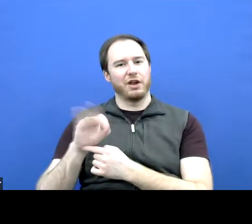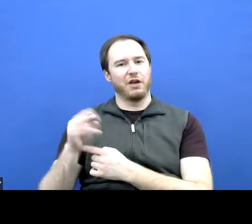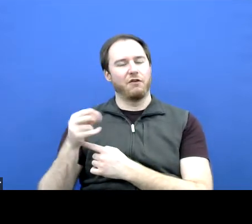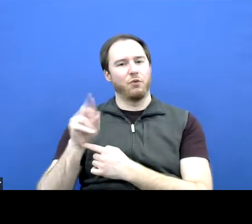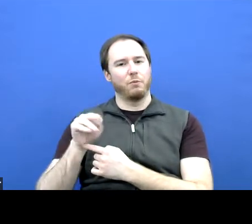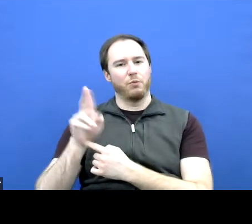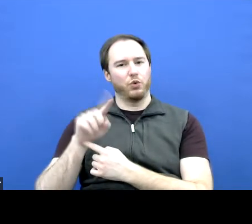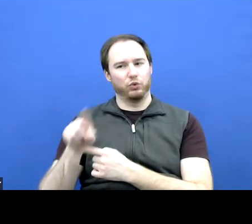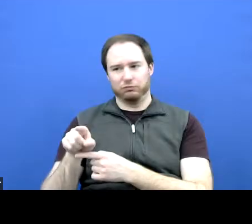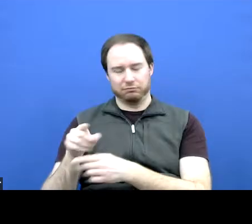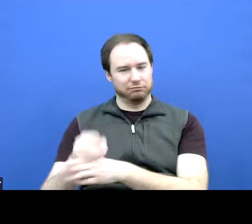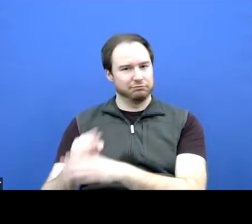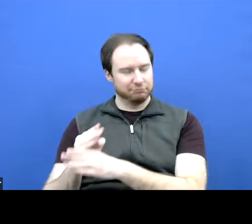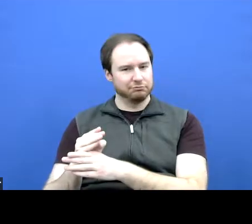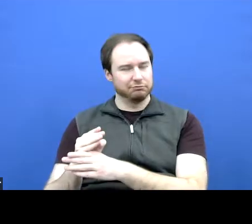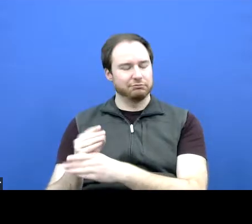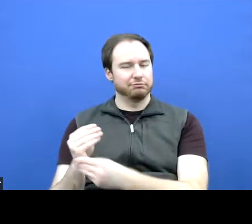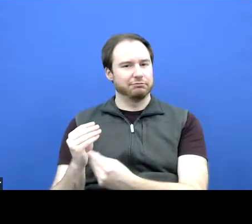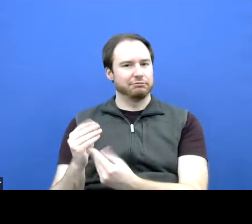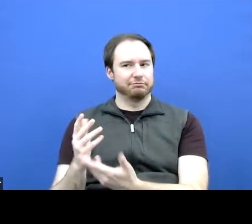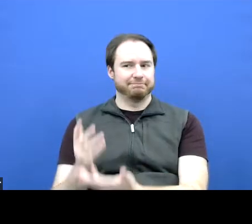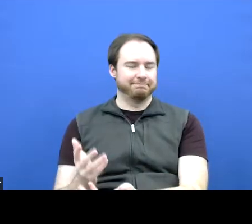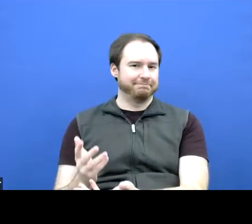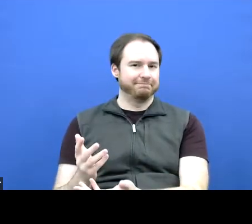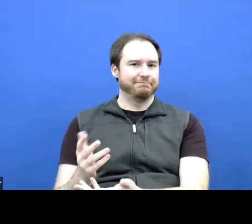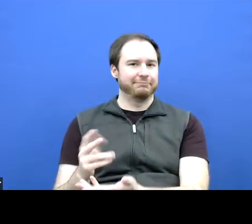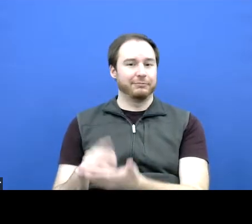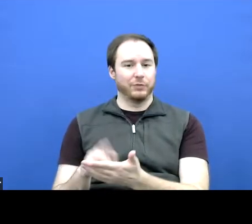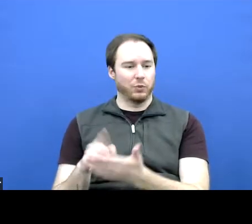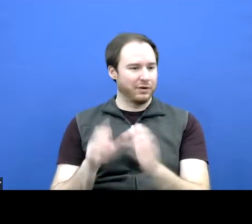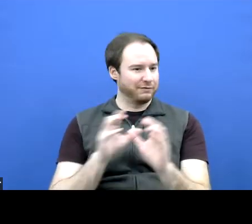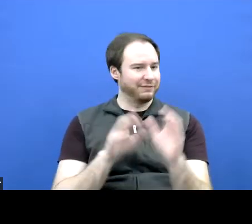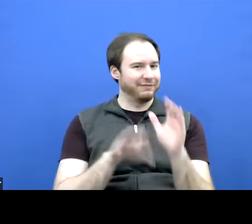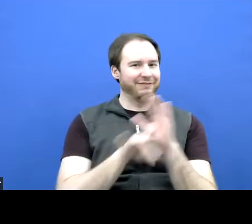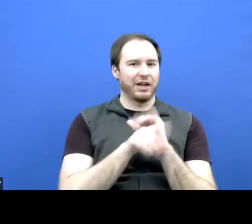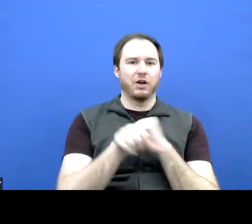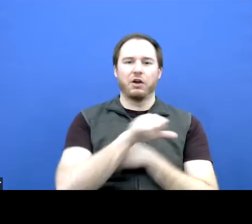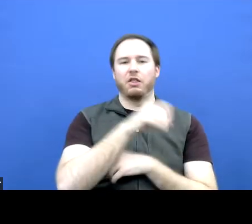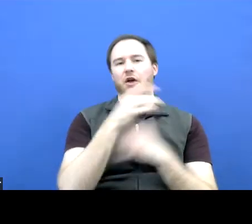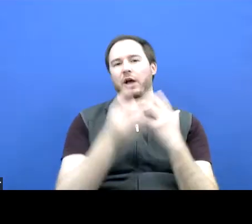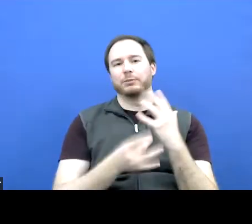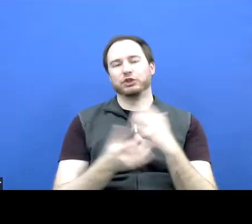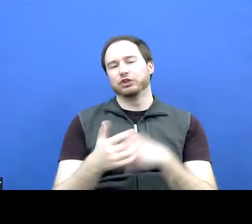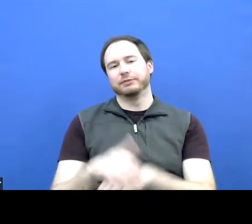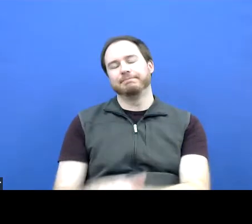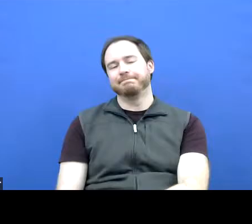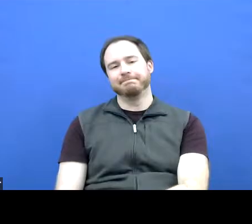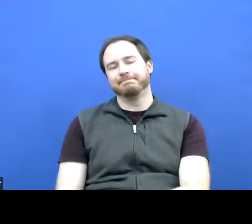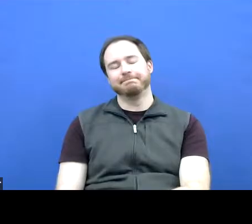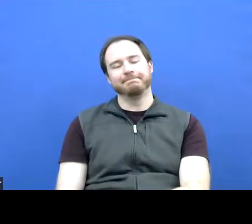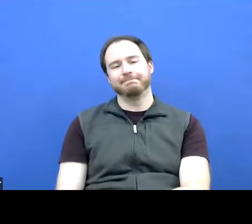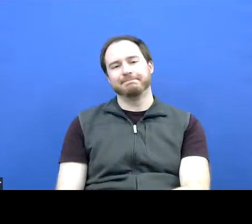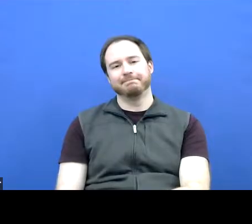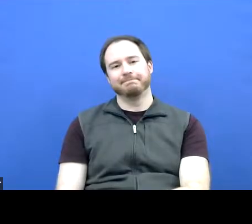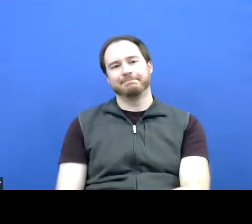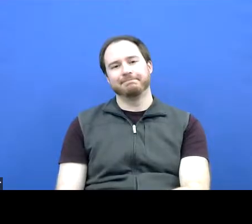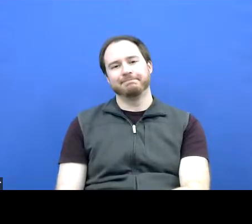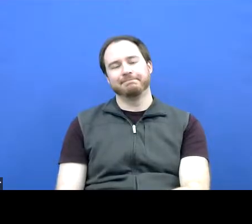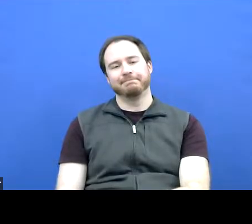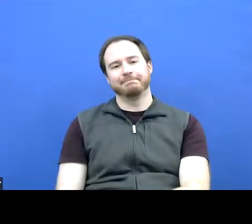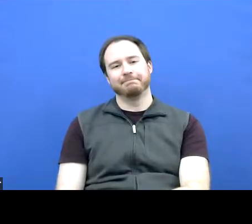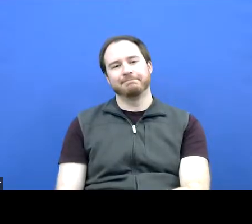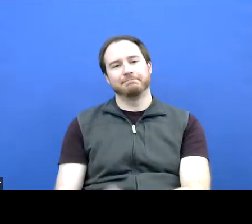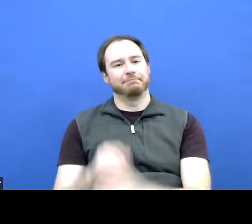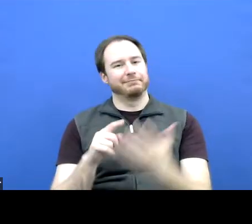they're basically with some of the stuff they have to find alternatives. So